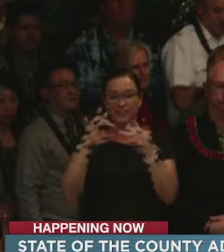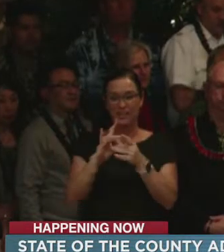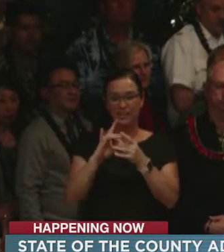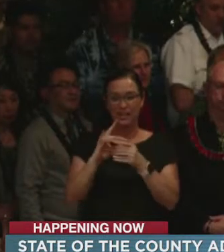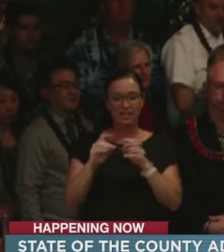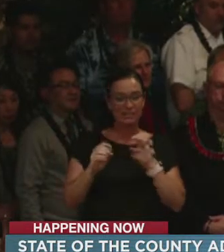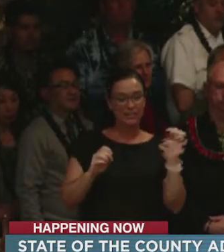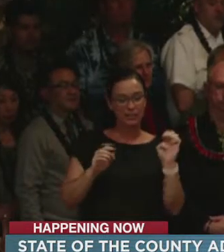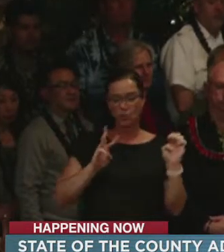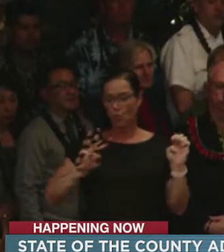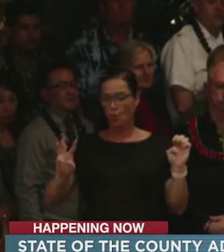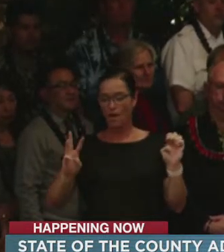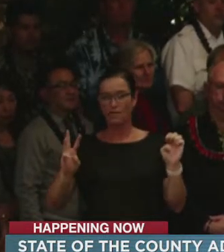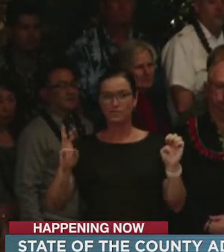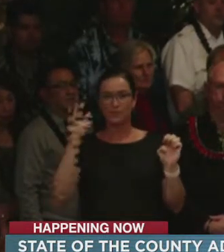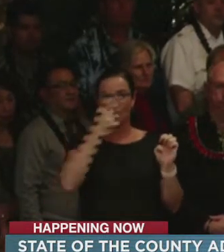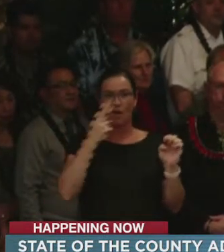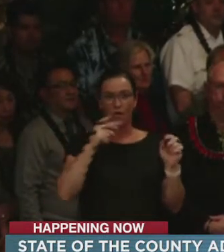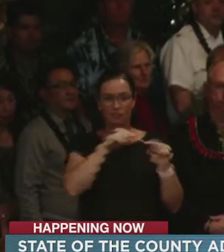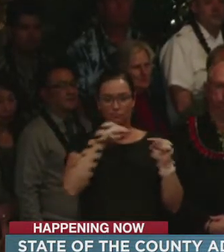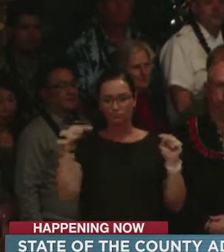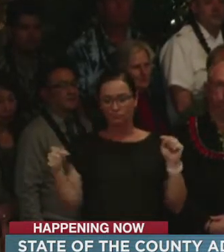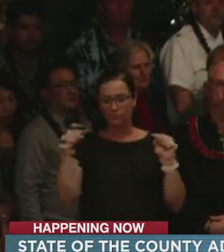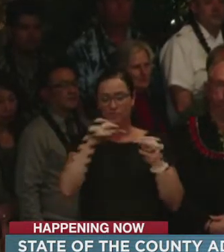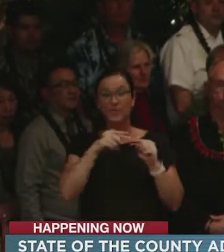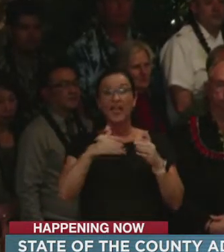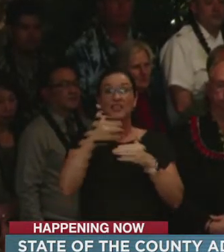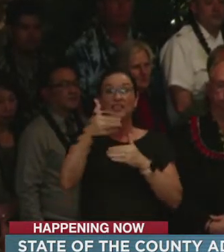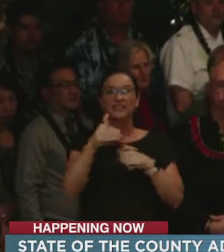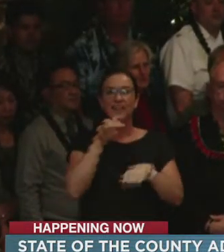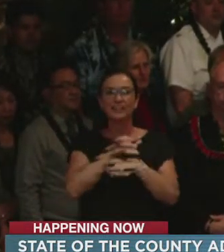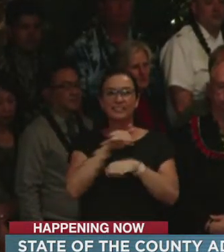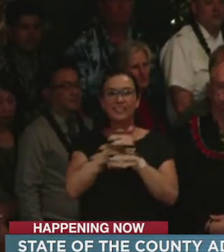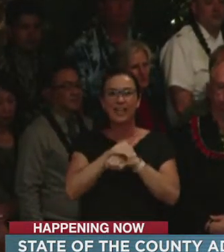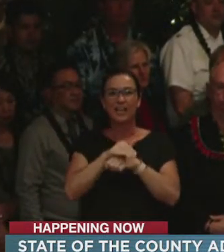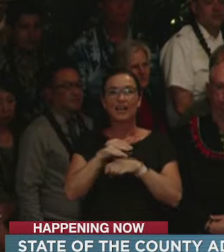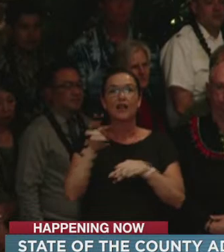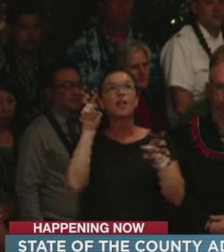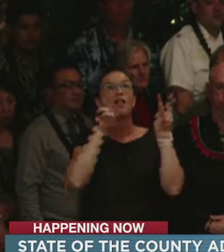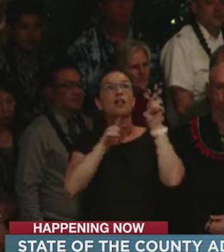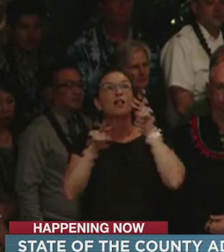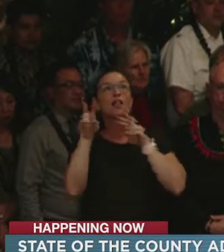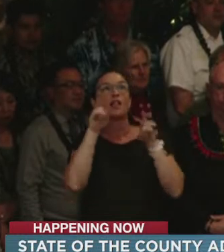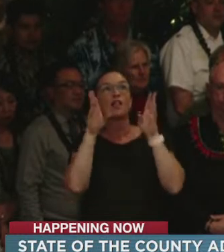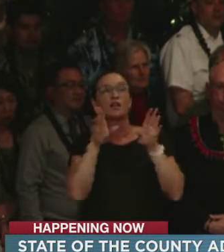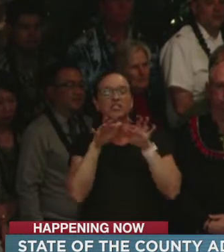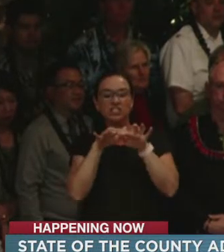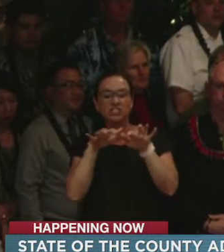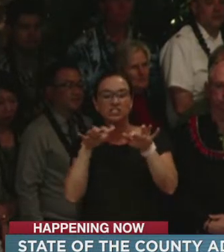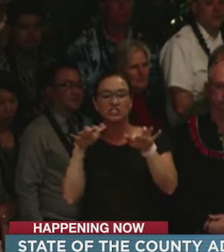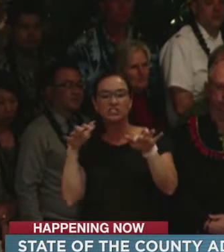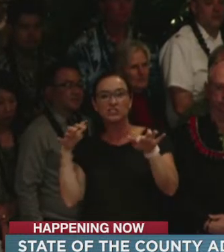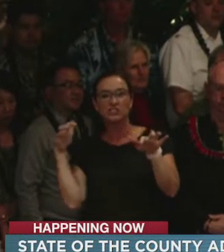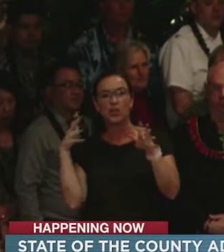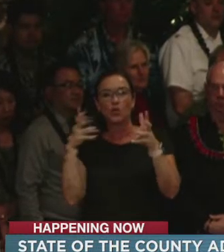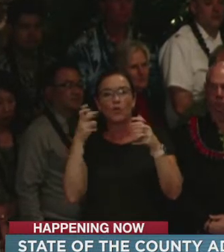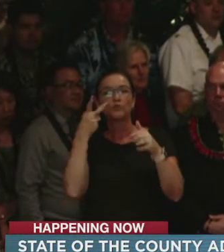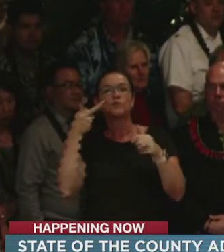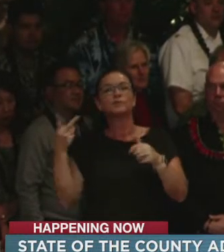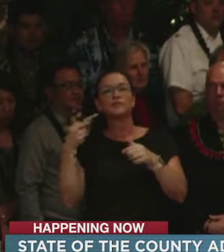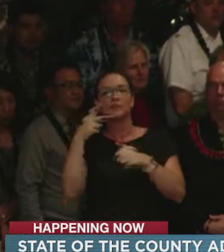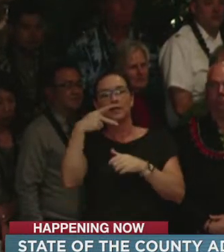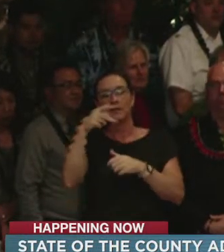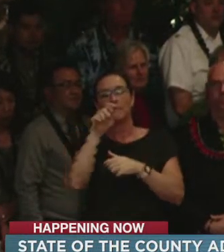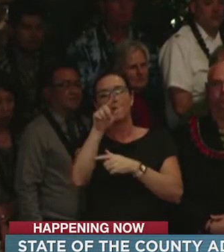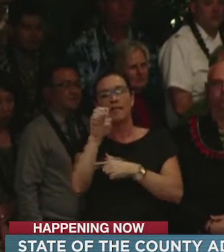Hawaii. The next night, spectators lined the roadway for a chance to catch a glimpse of Madame Pele. With